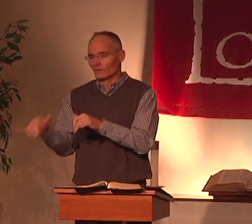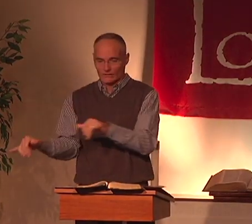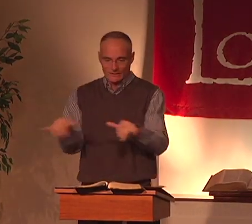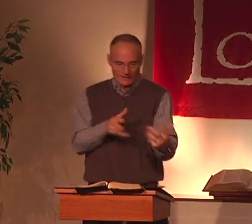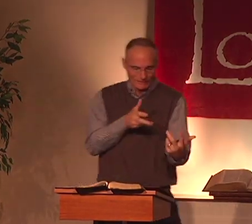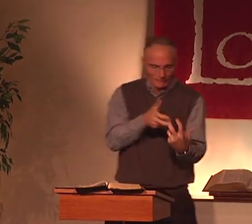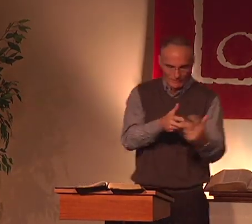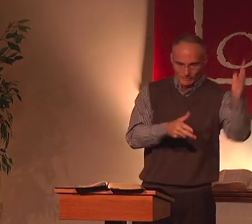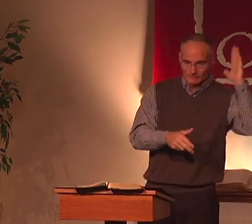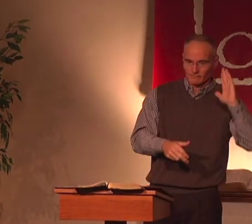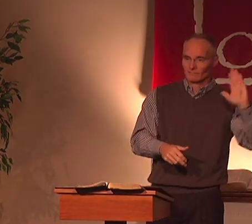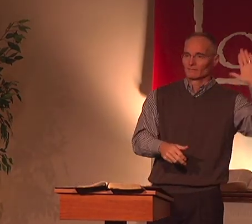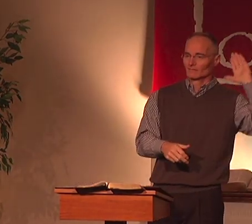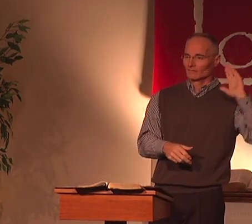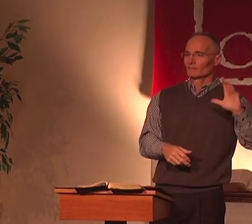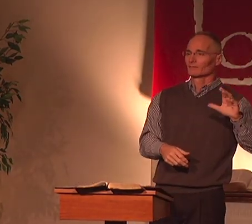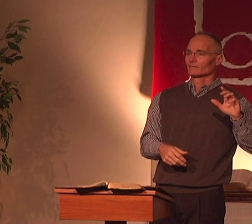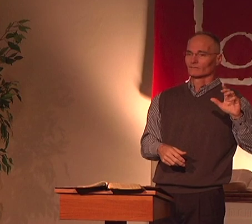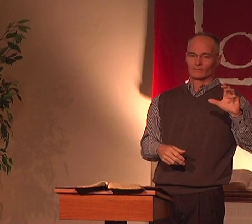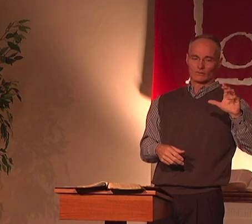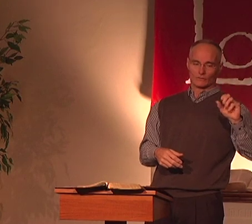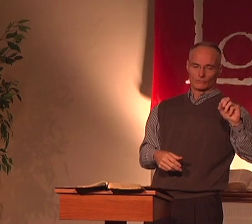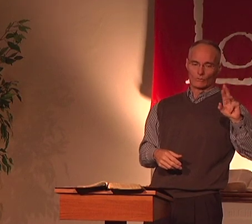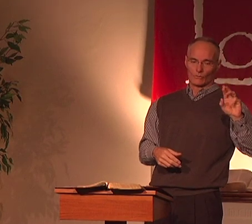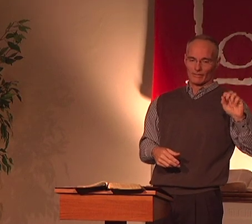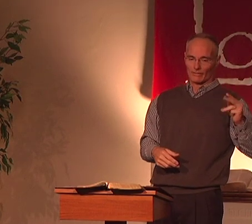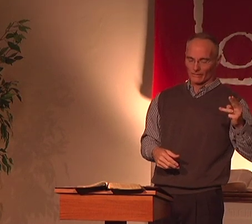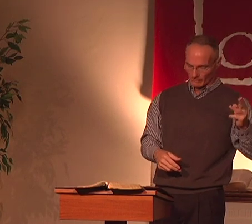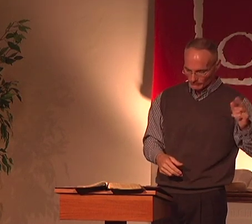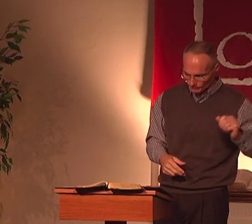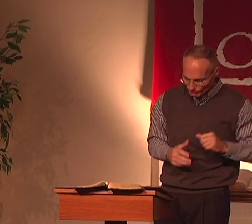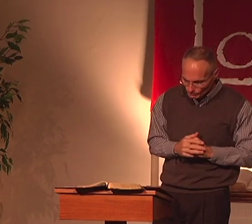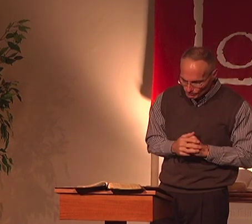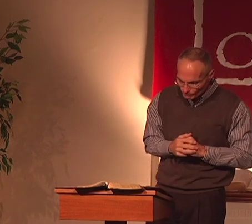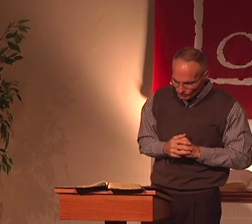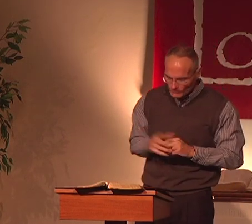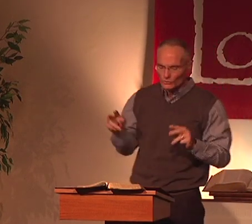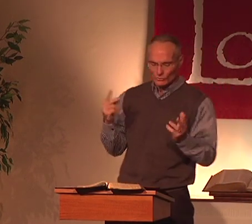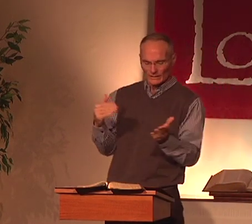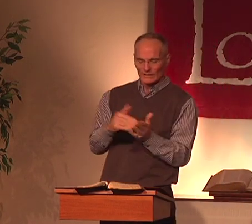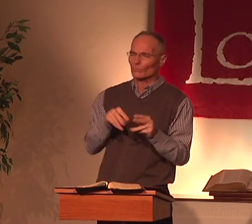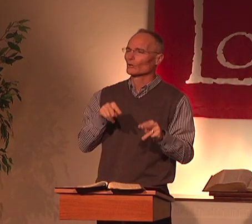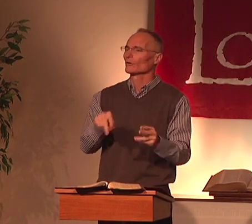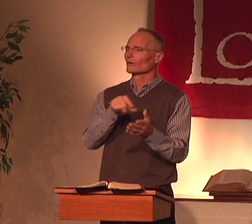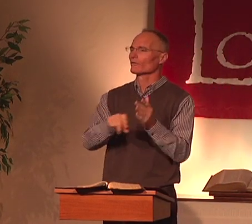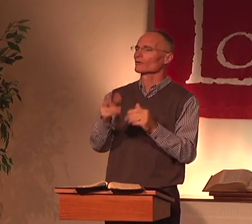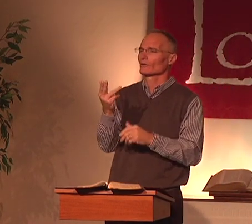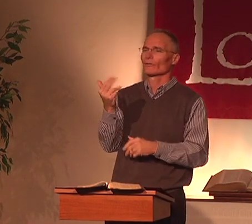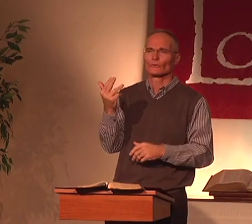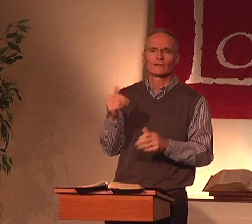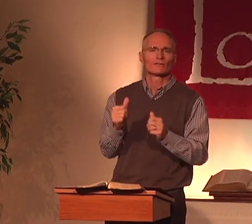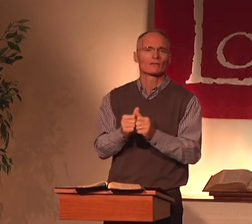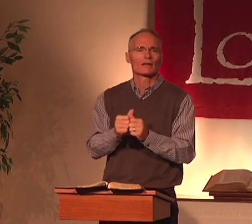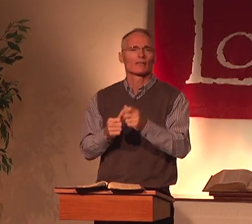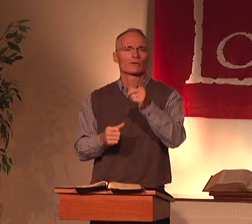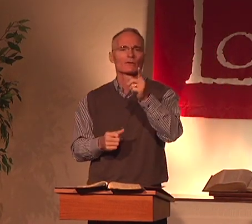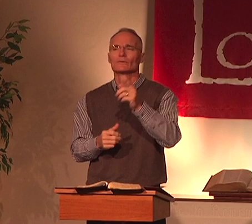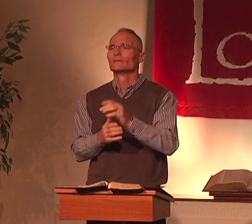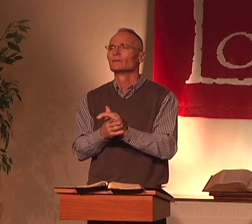this morning As well It fit back then At Corinth And it fits us So again We're going to look At verse 13 together